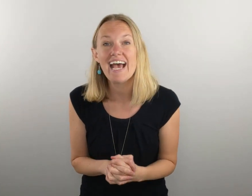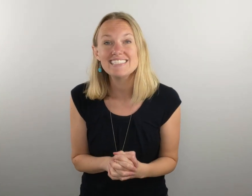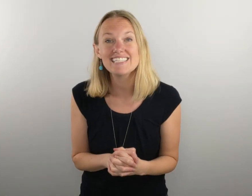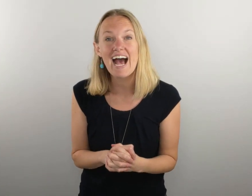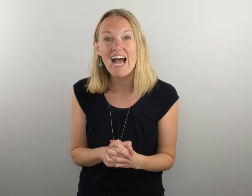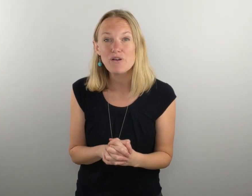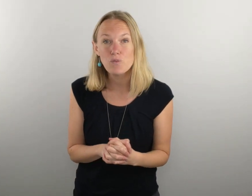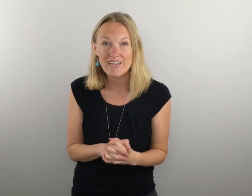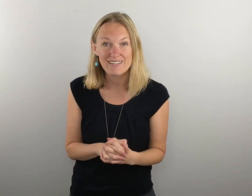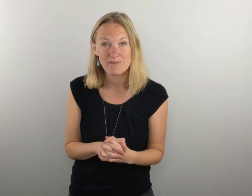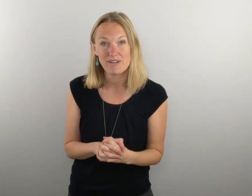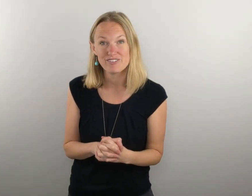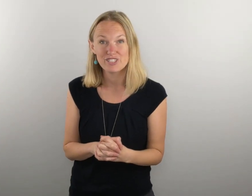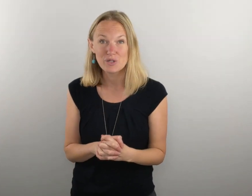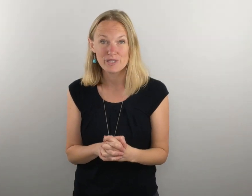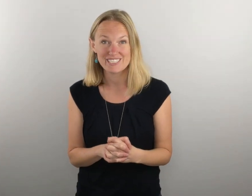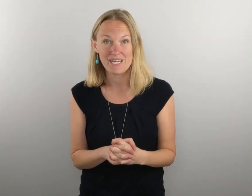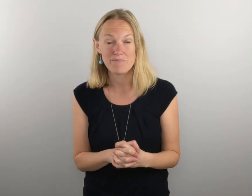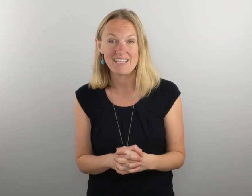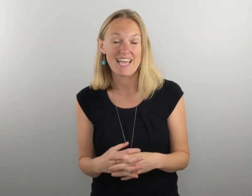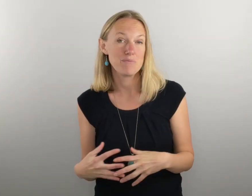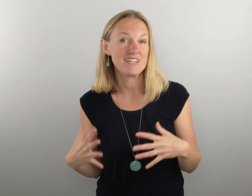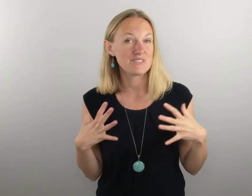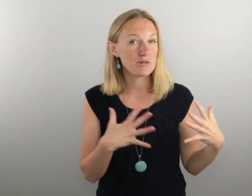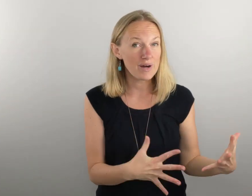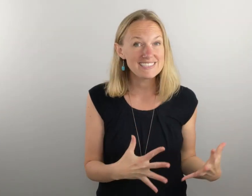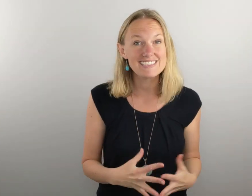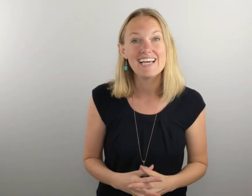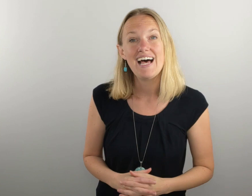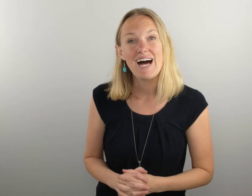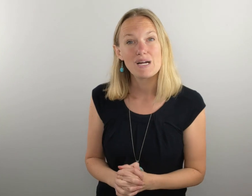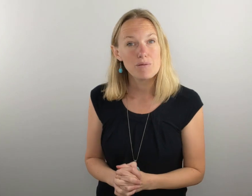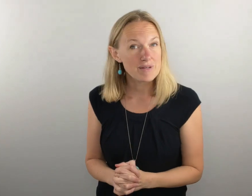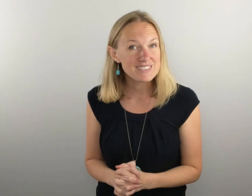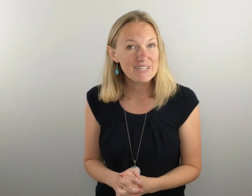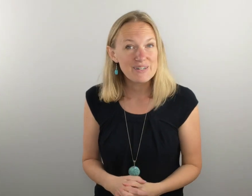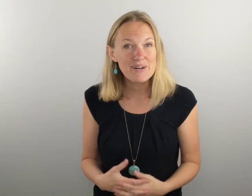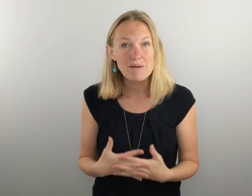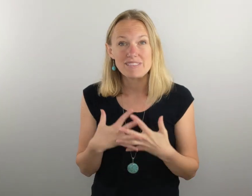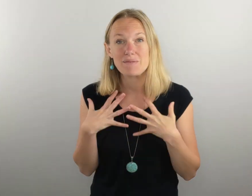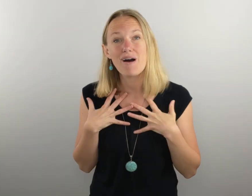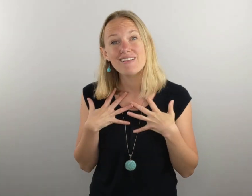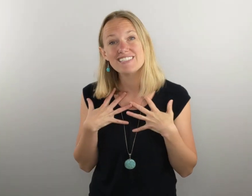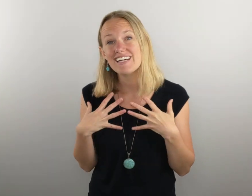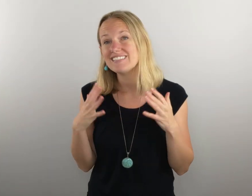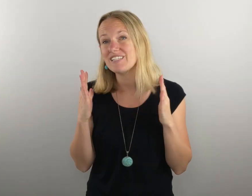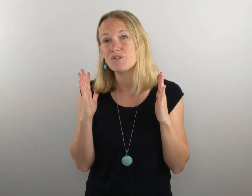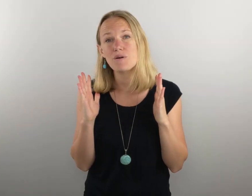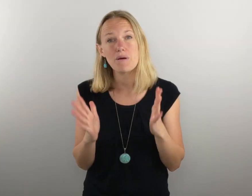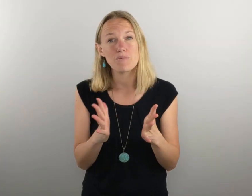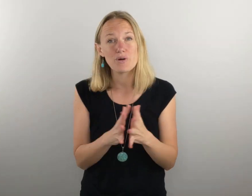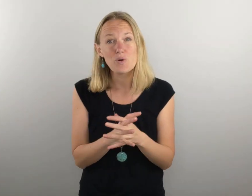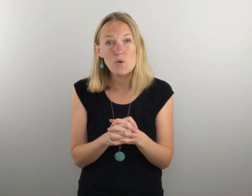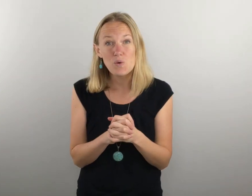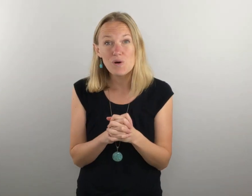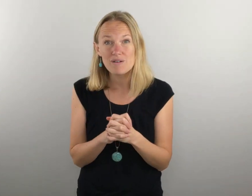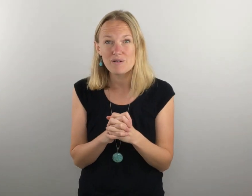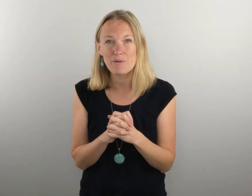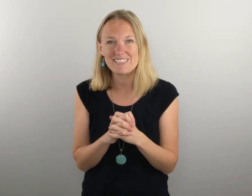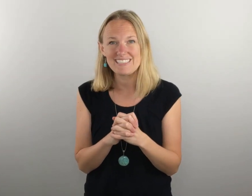Yes, I Will by Vertical Worship. It came in as a request a couple months ago. I must apologize. I don't remember who requested